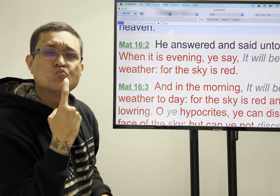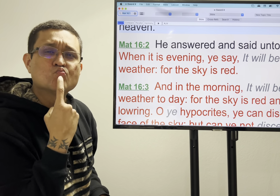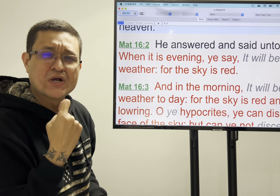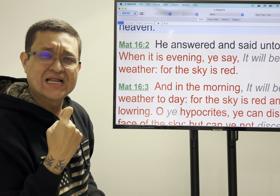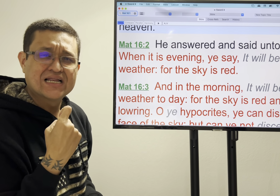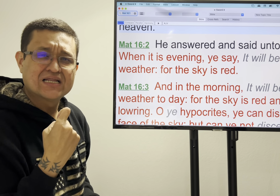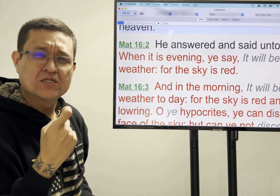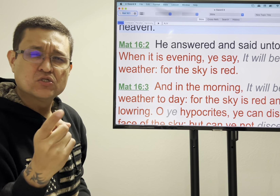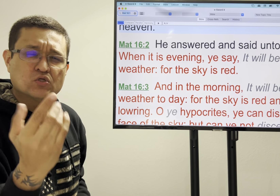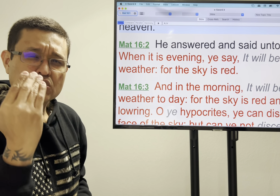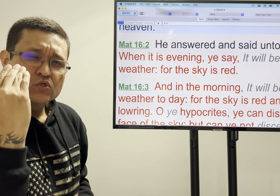is red.